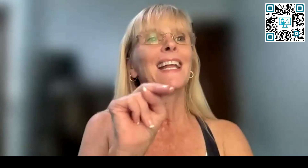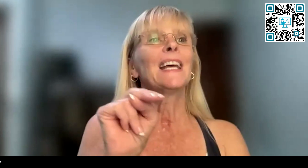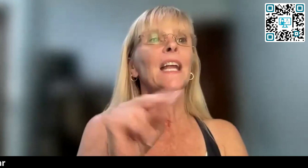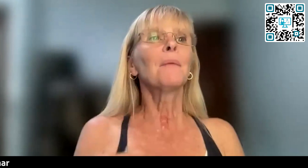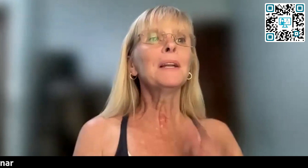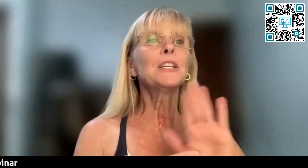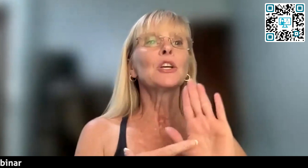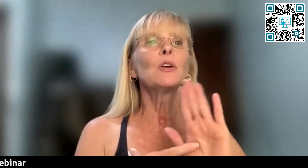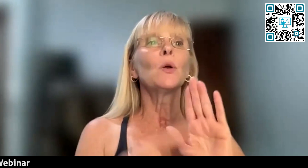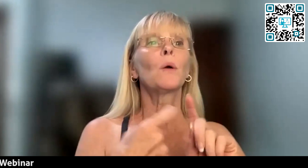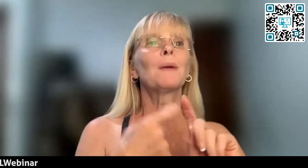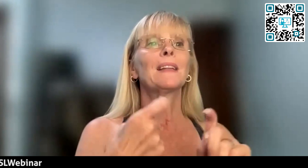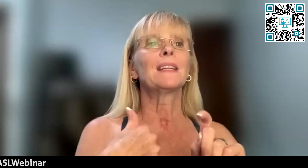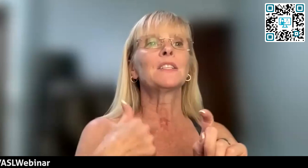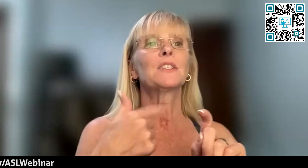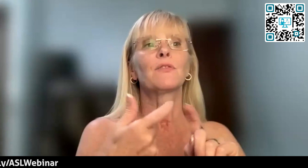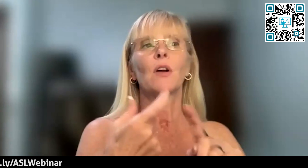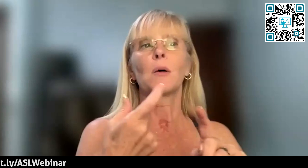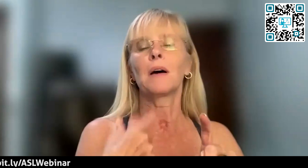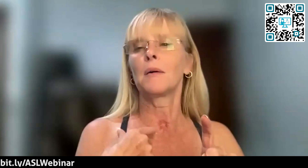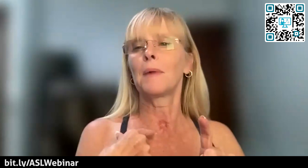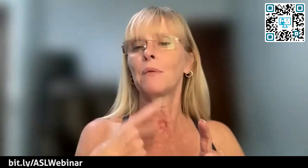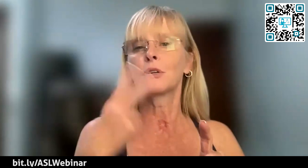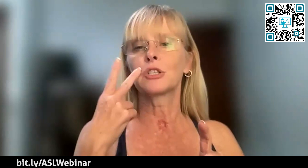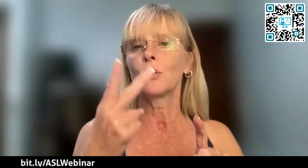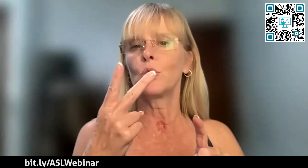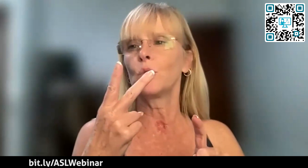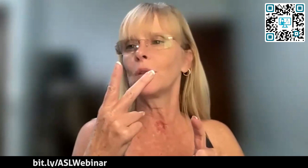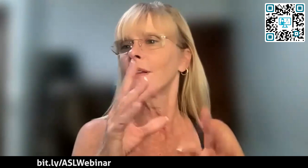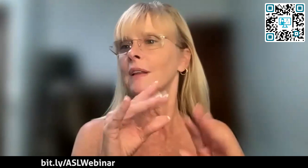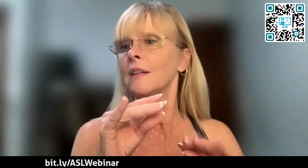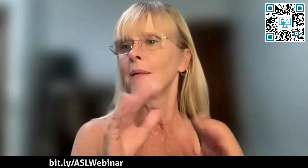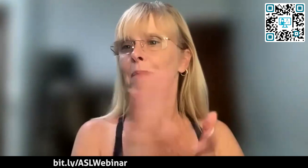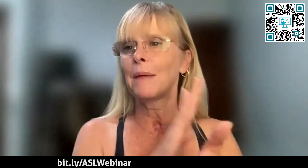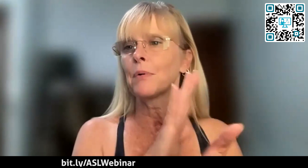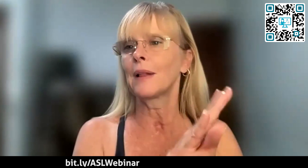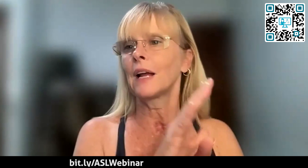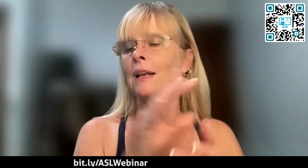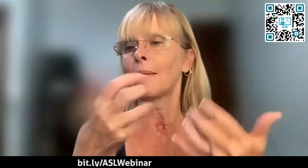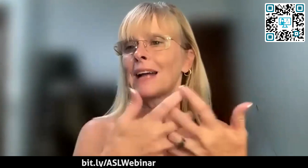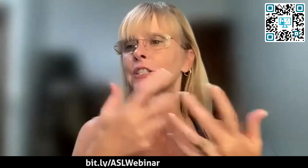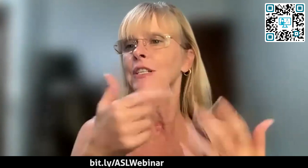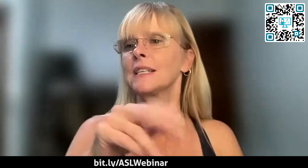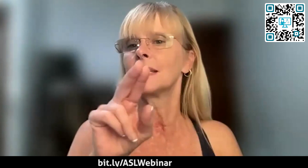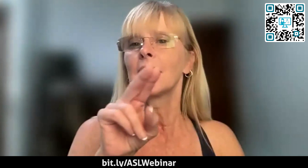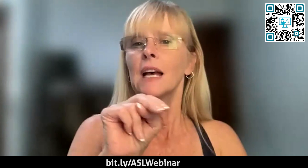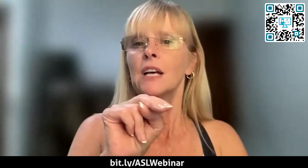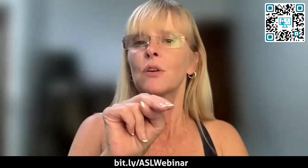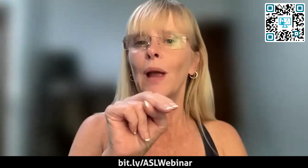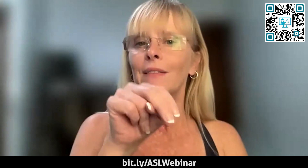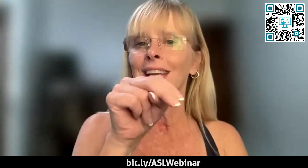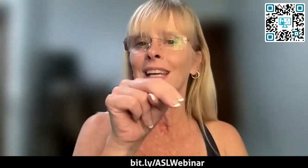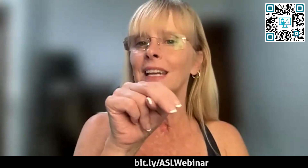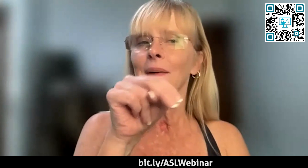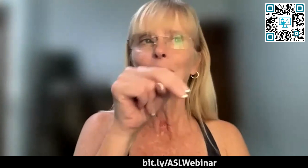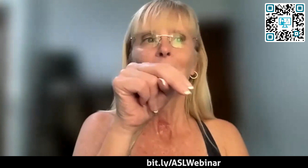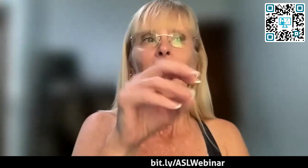N, and I'm going to show you where we get these from. I will show you the paper that matches these. So we have N, and